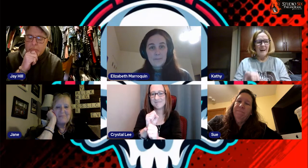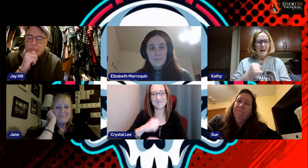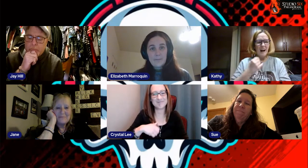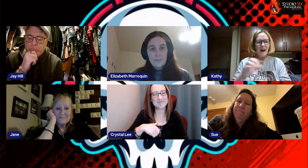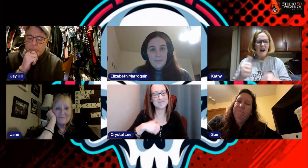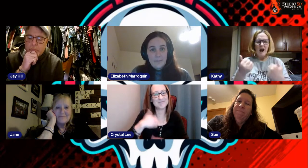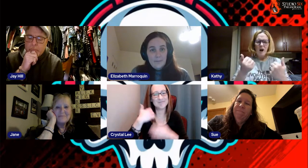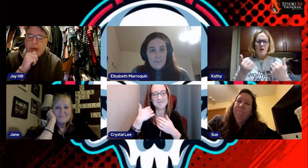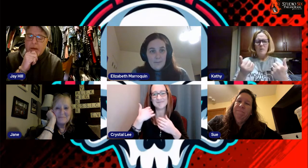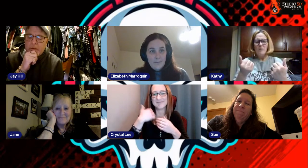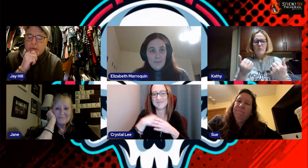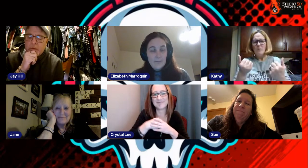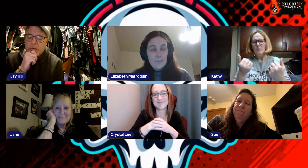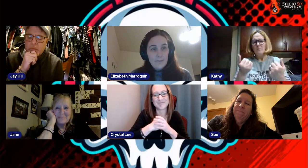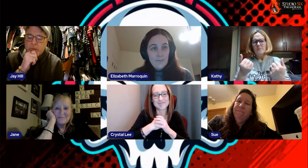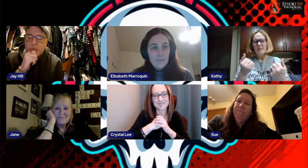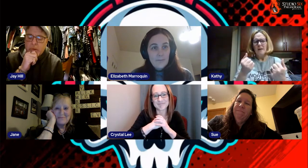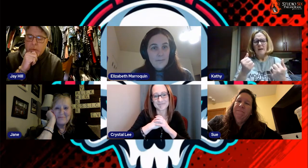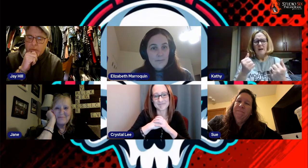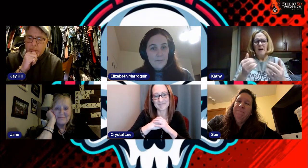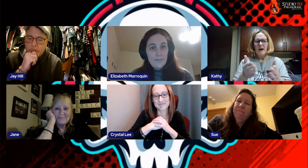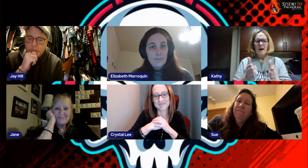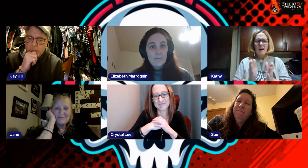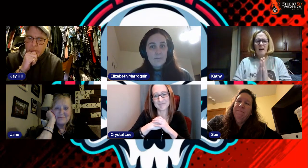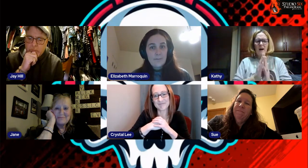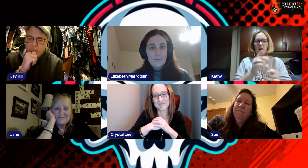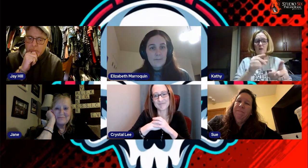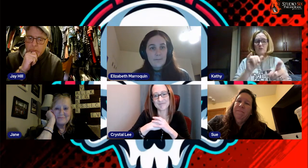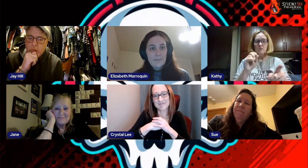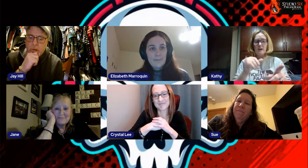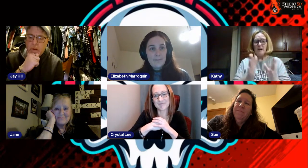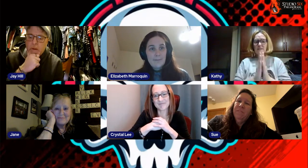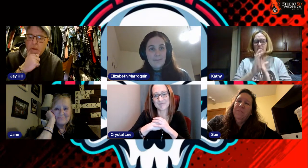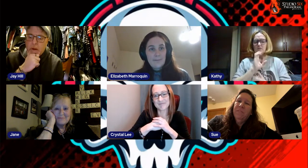I need to ask Crystal a question.